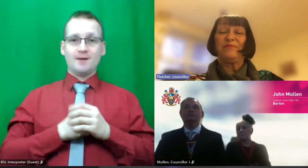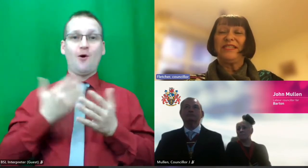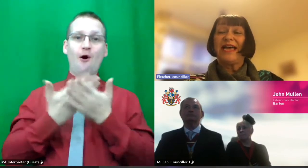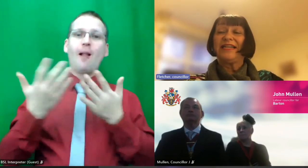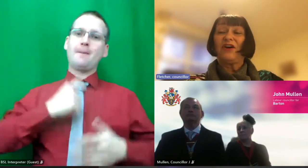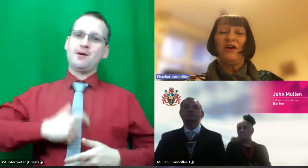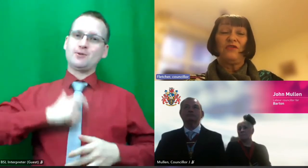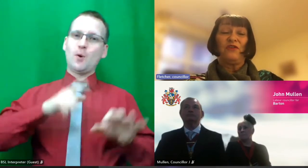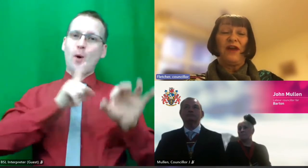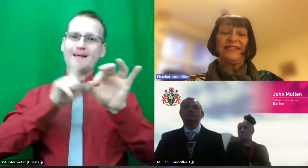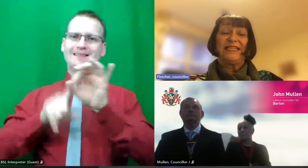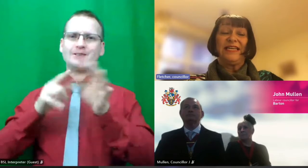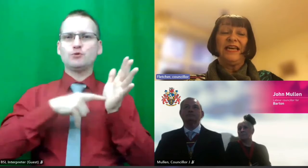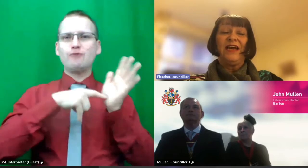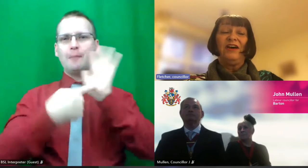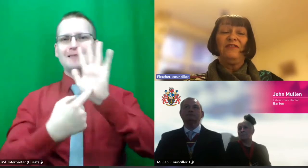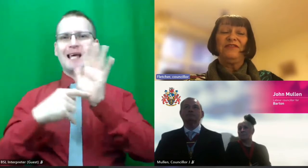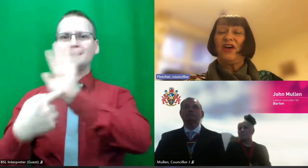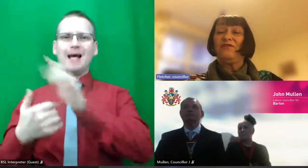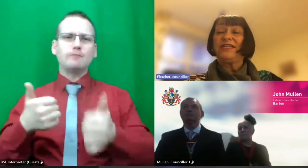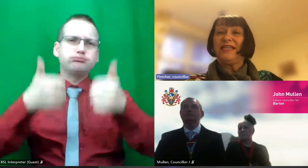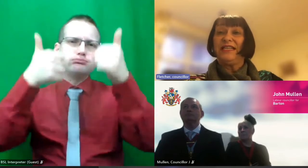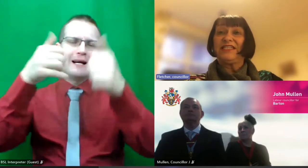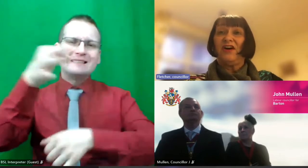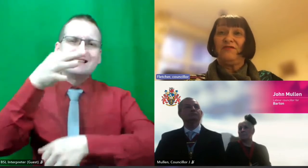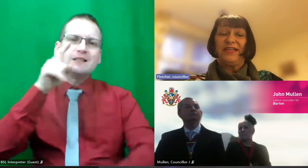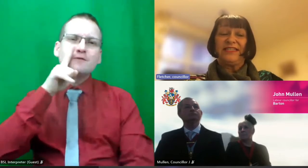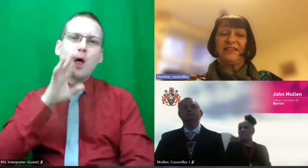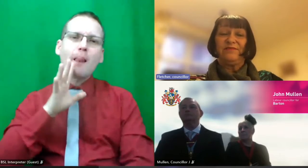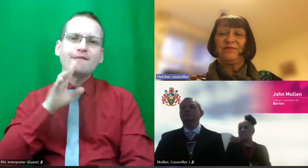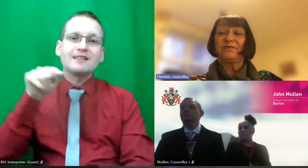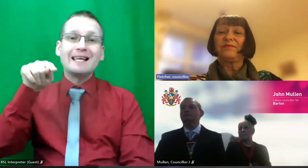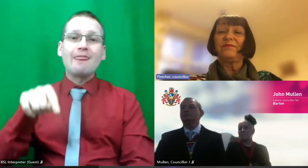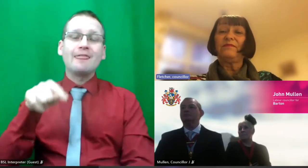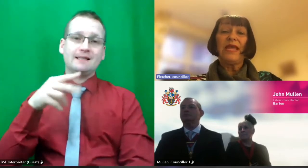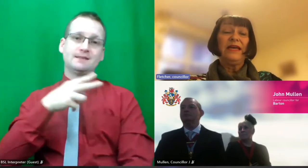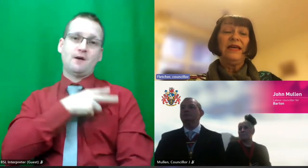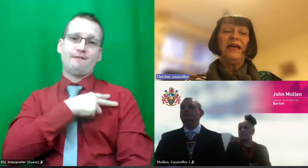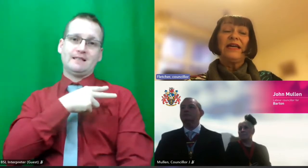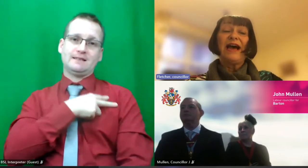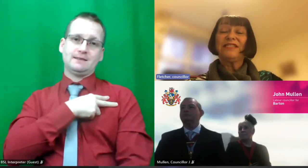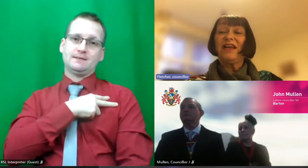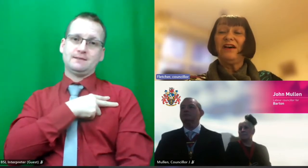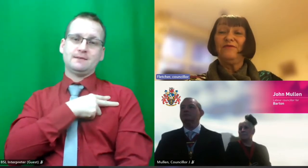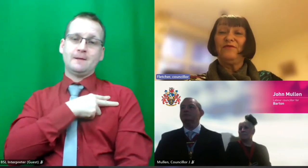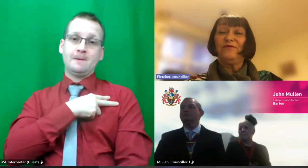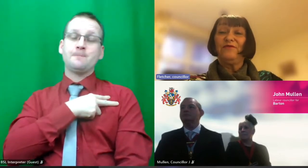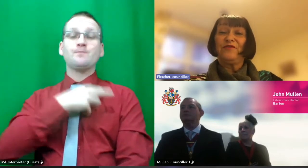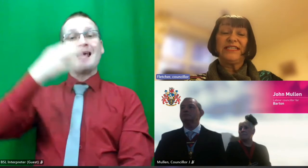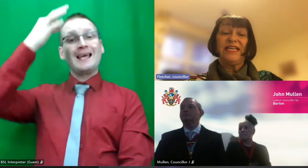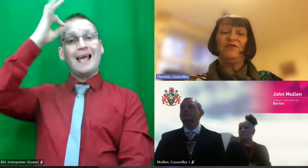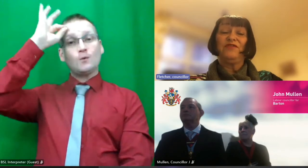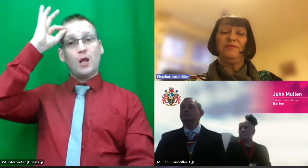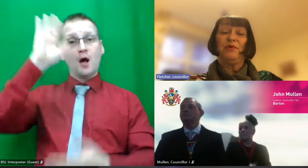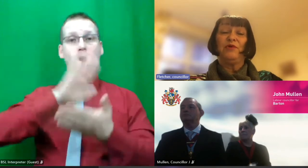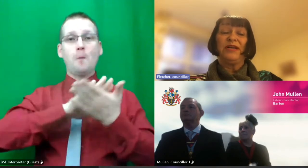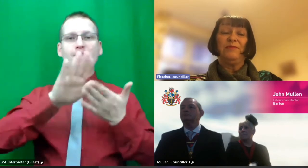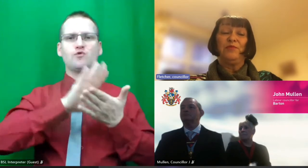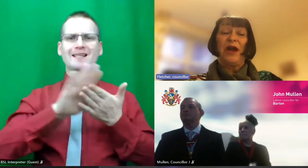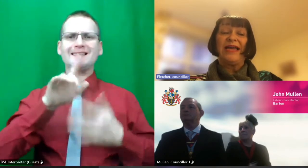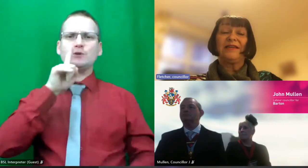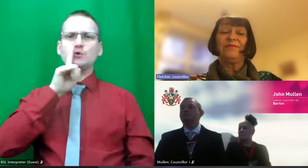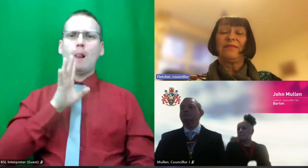to represent our great city of Salford in this office. Councillor Humphreys is